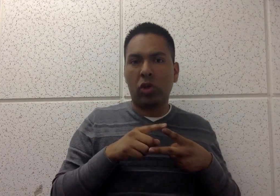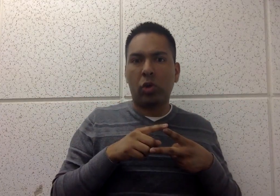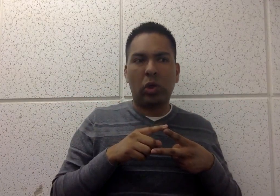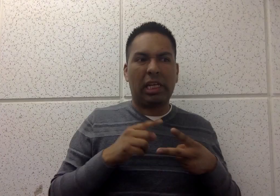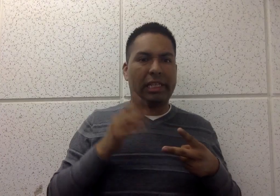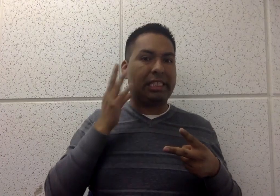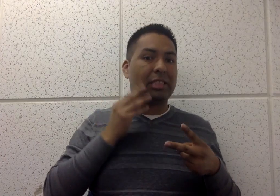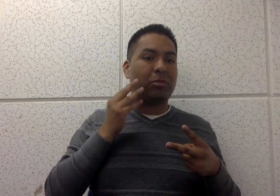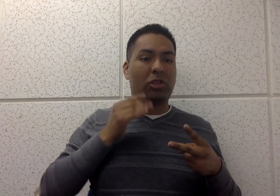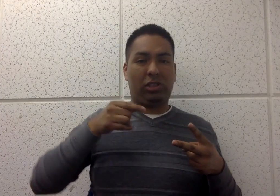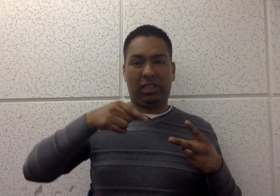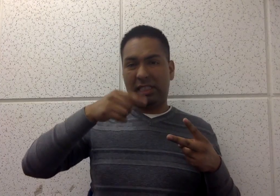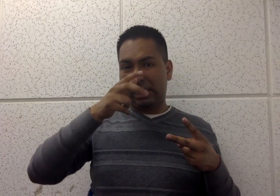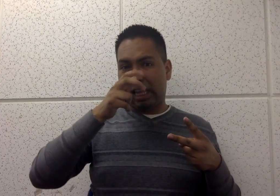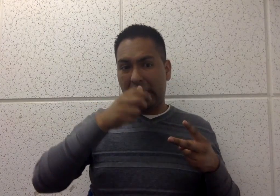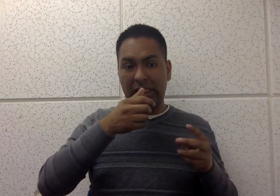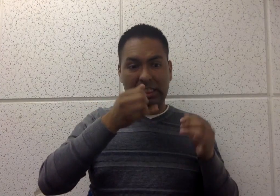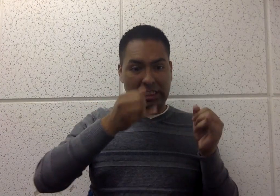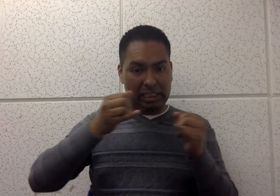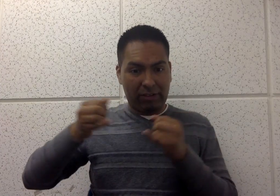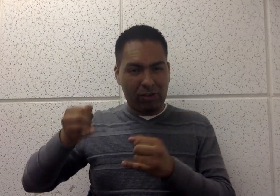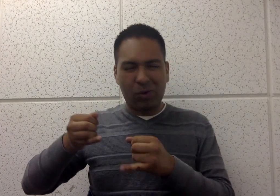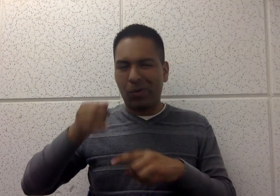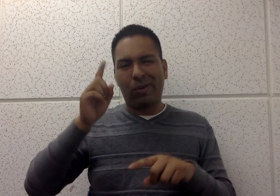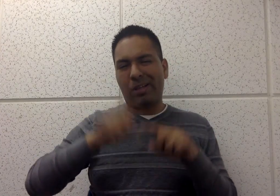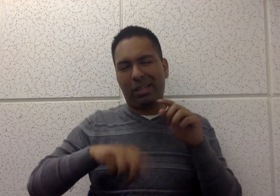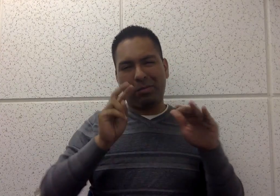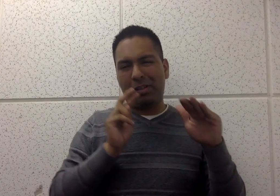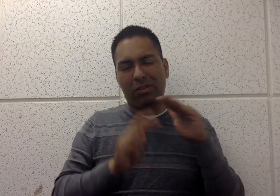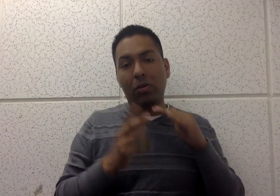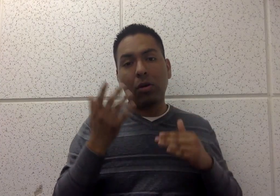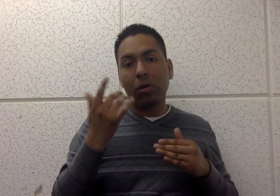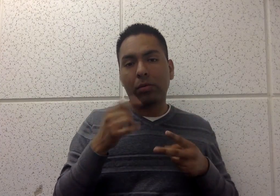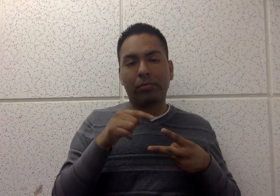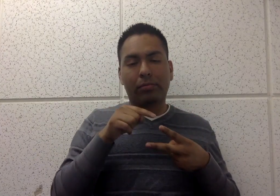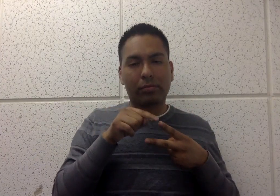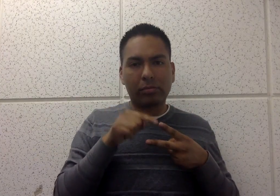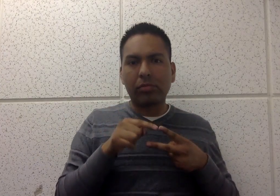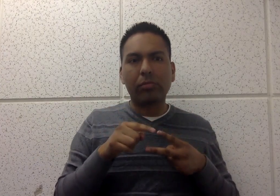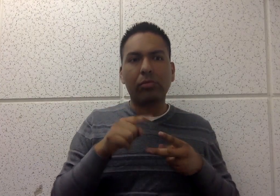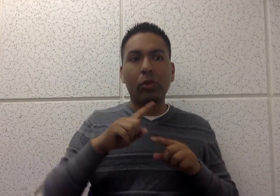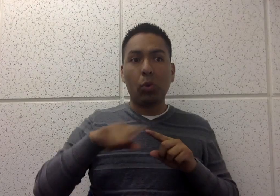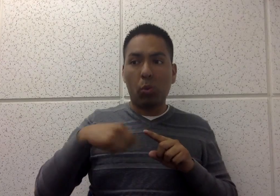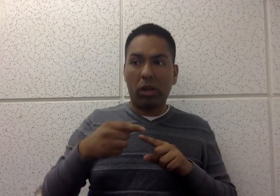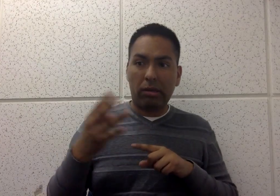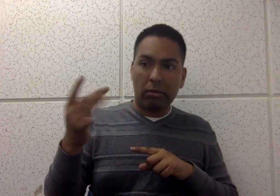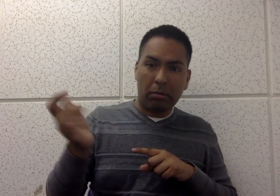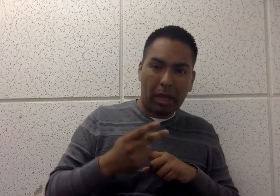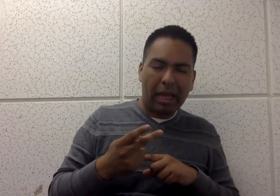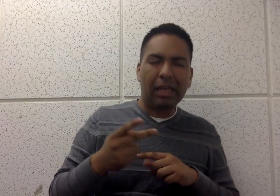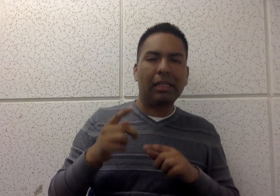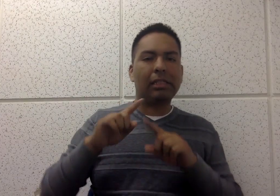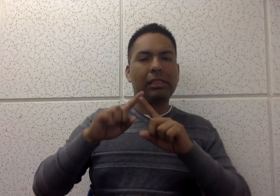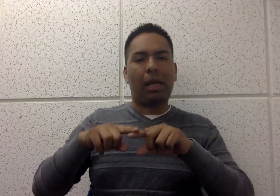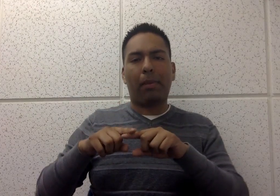the ant, of each ant, can't be very predictable, because the rate at which ants come back depends on all the little things that